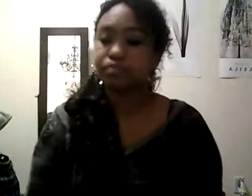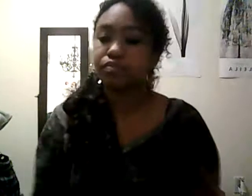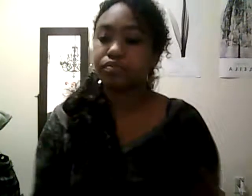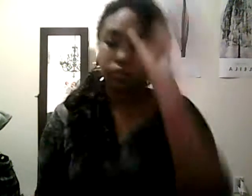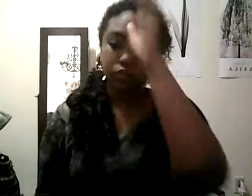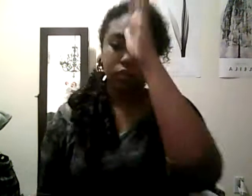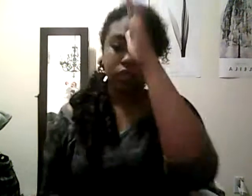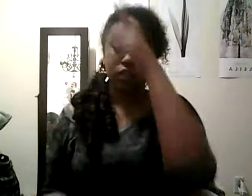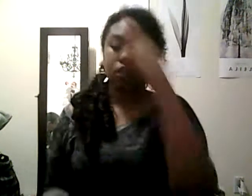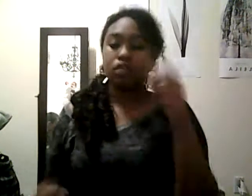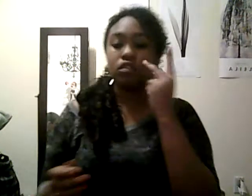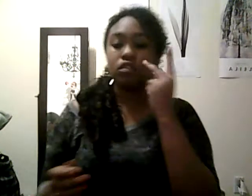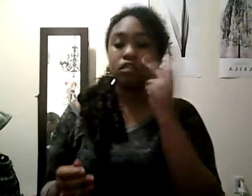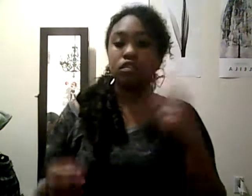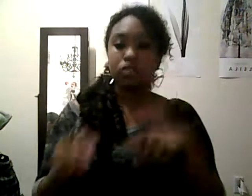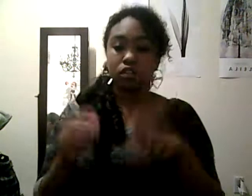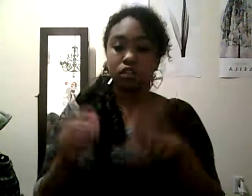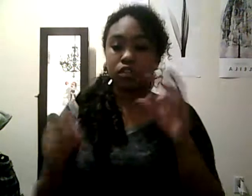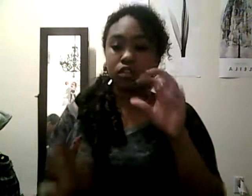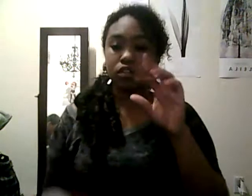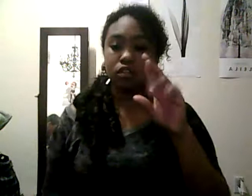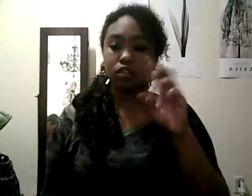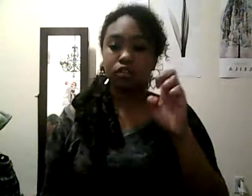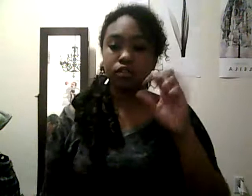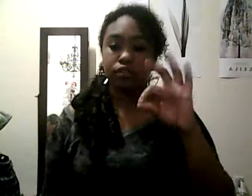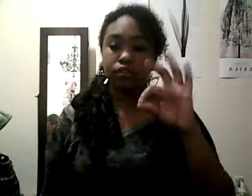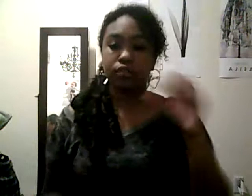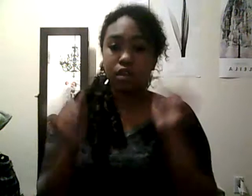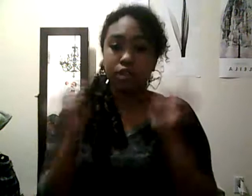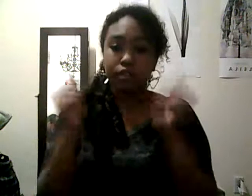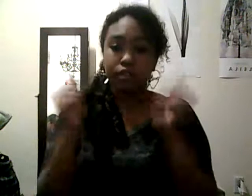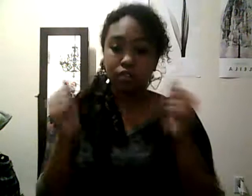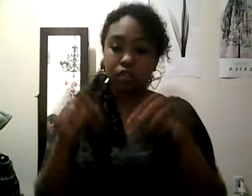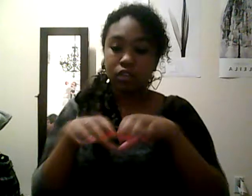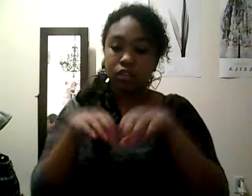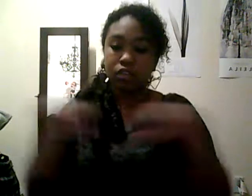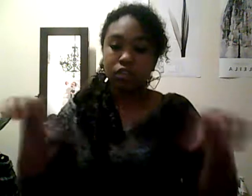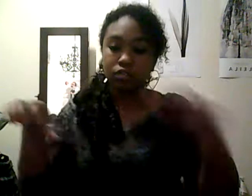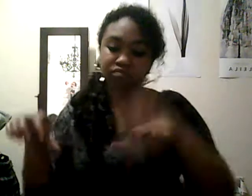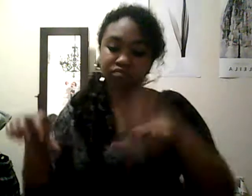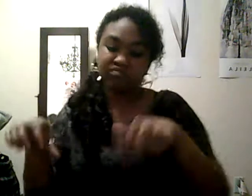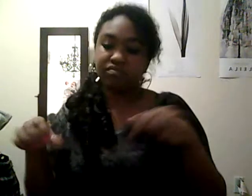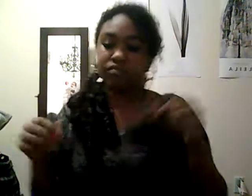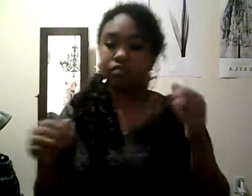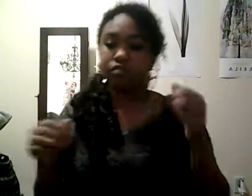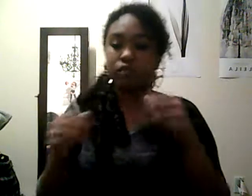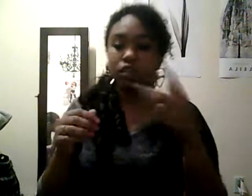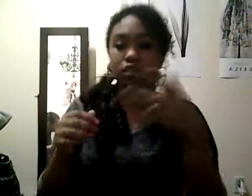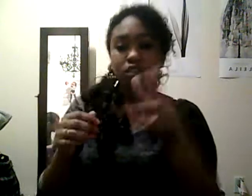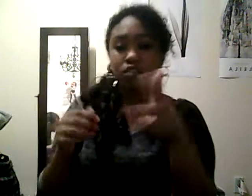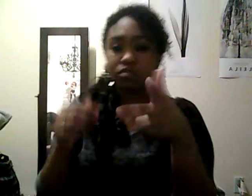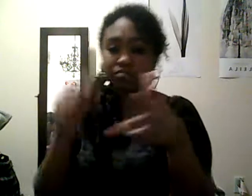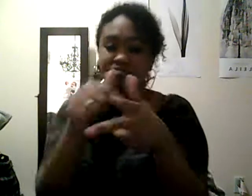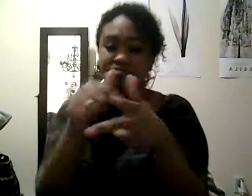now. Two men getting married doesn't bother me in the least. They deserve happiness. Everybody gay!